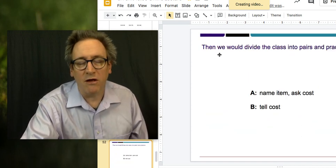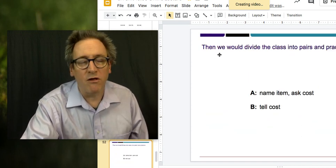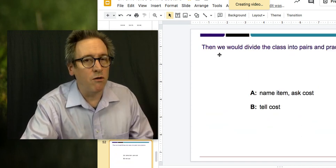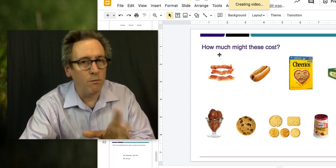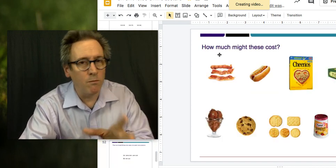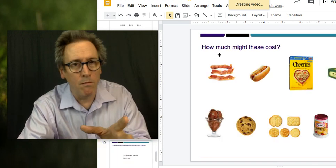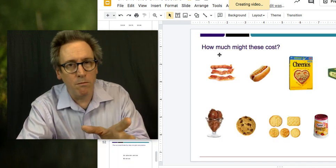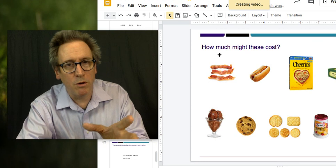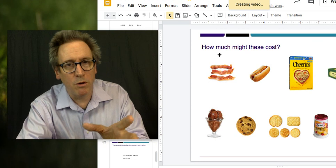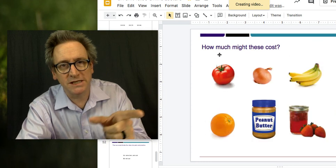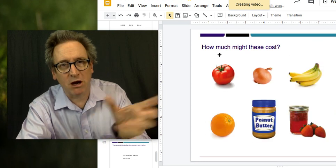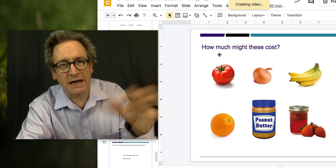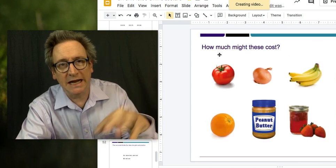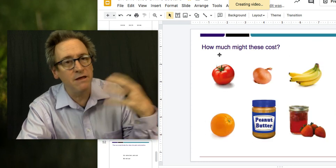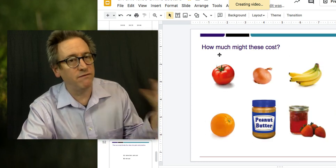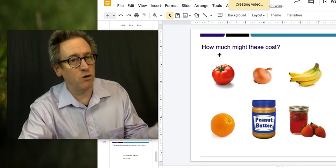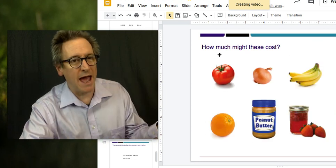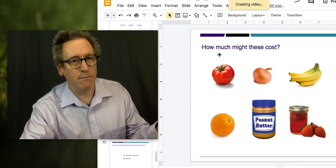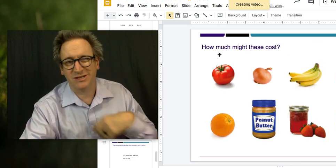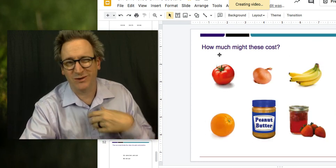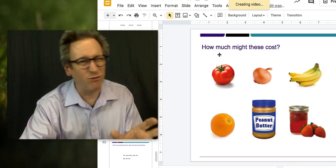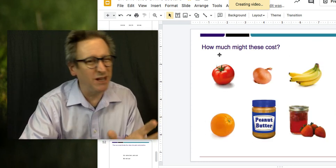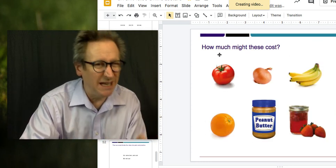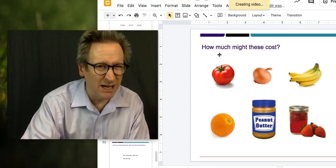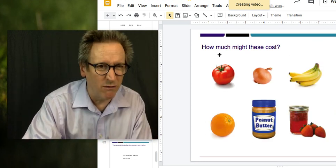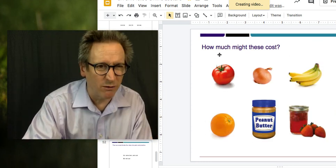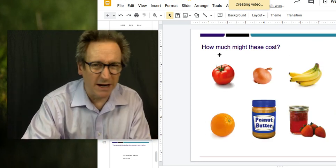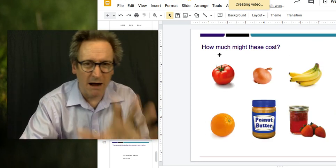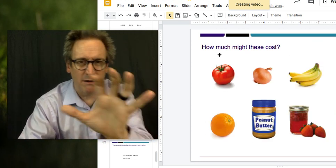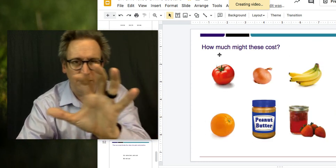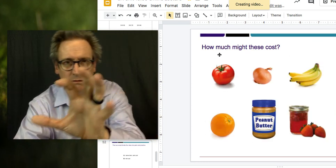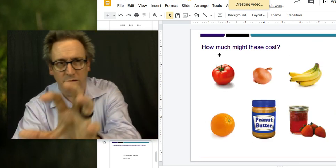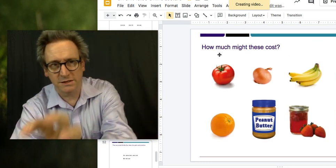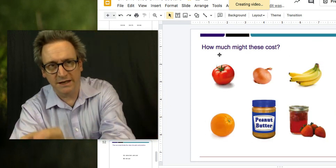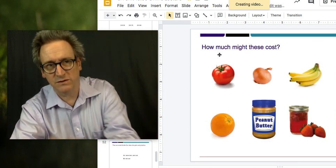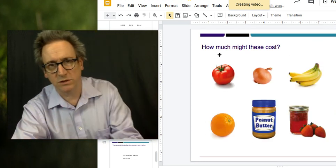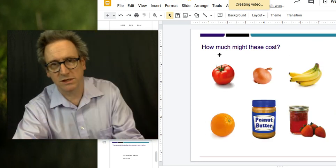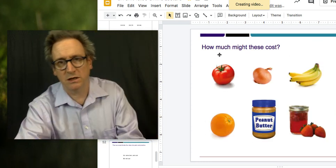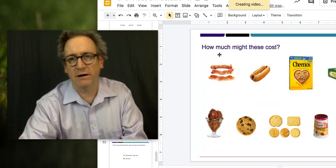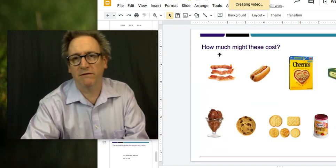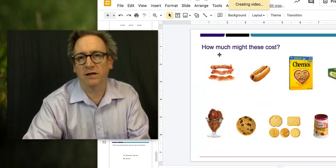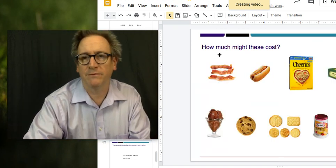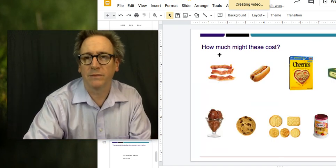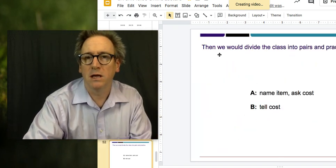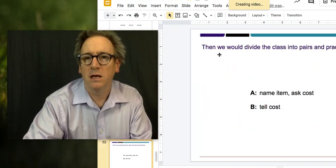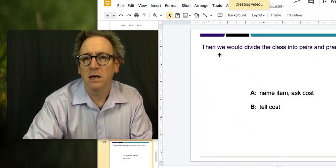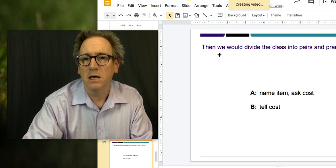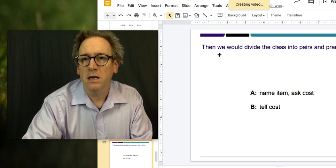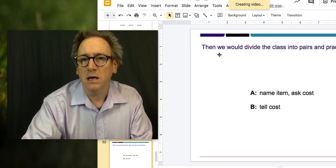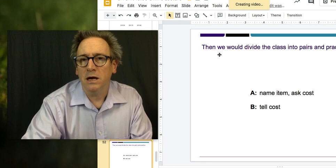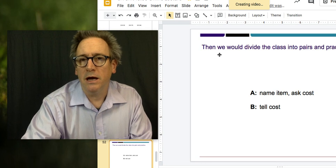And most of these are in the vocab, so I don't really need to go over it right now, and those GIFs will slow down everything.